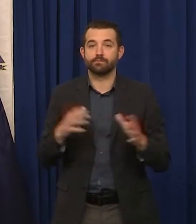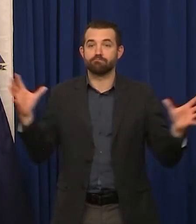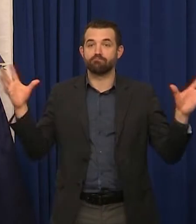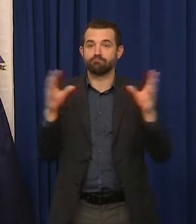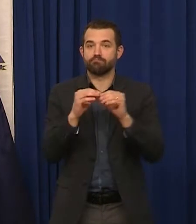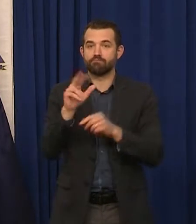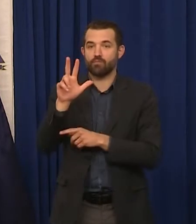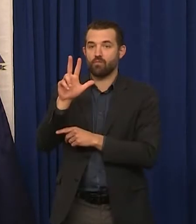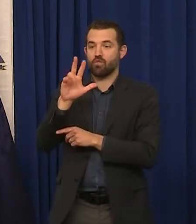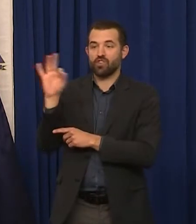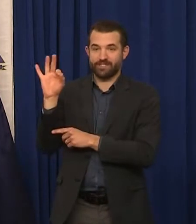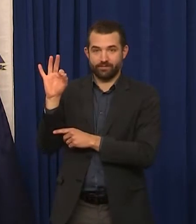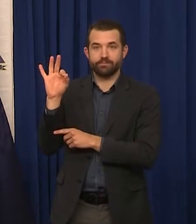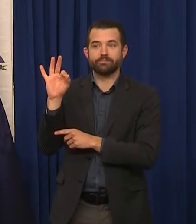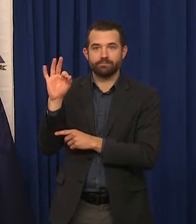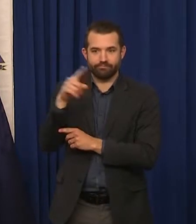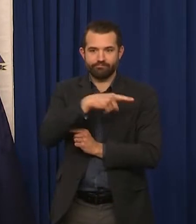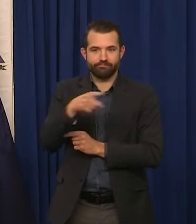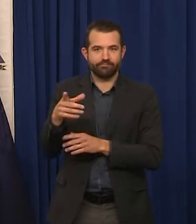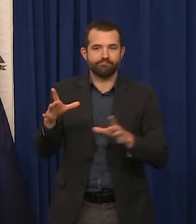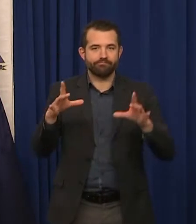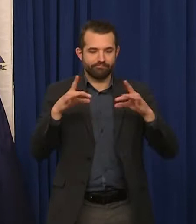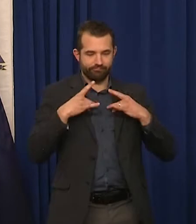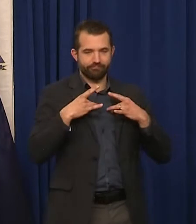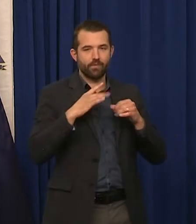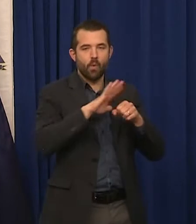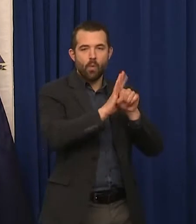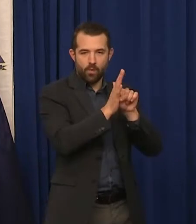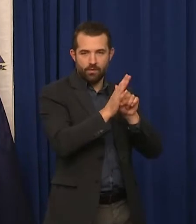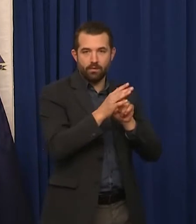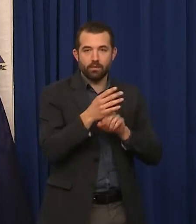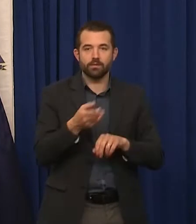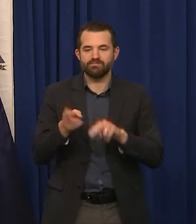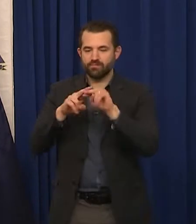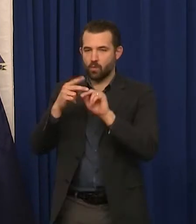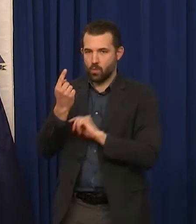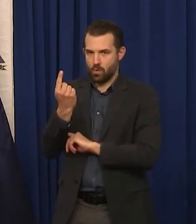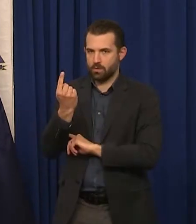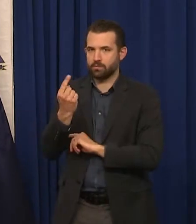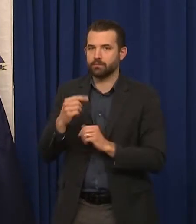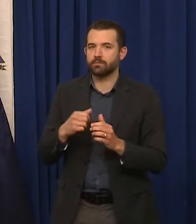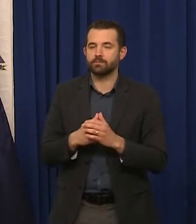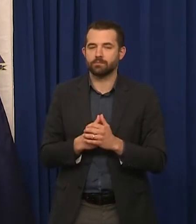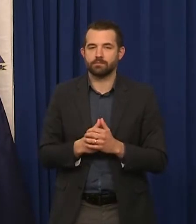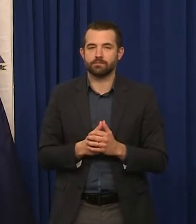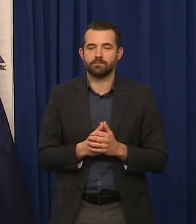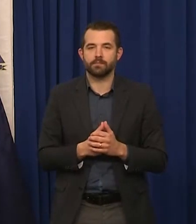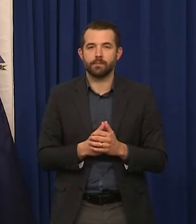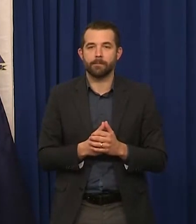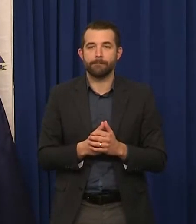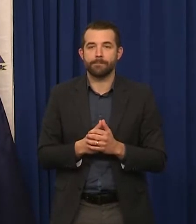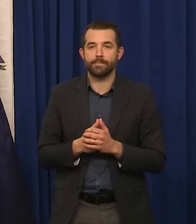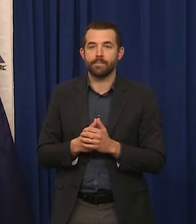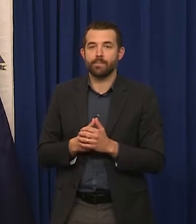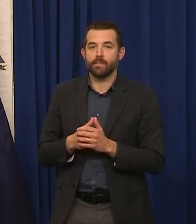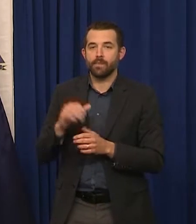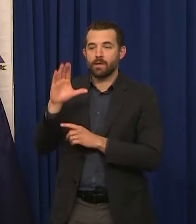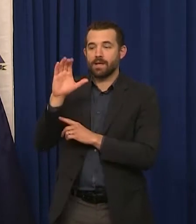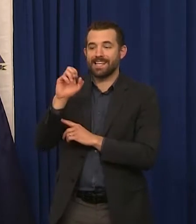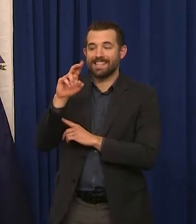39 cases. Again, an increase of 1 since yesterday. And at the Cedars facility in